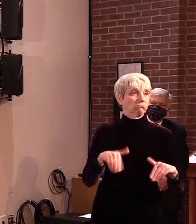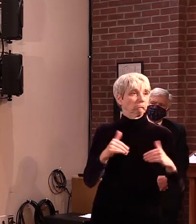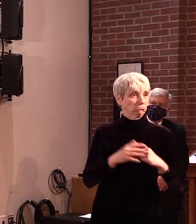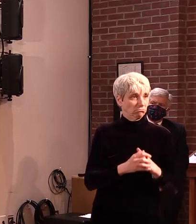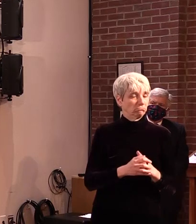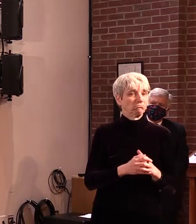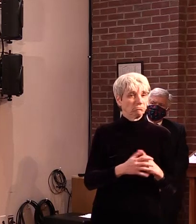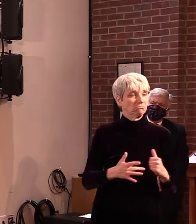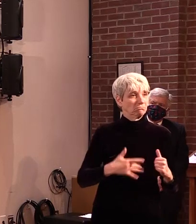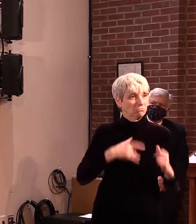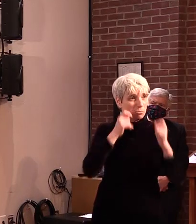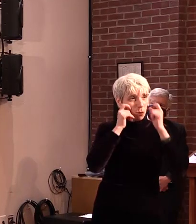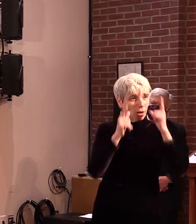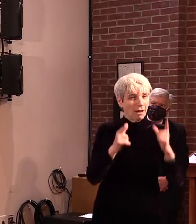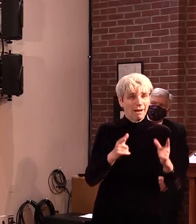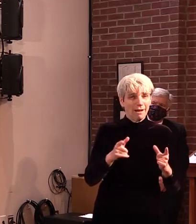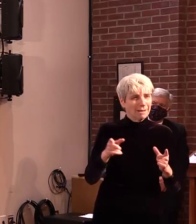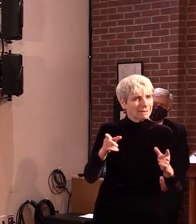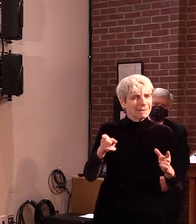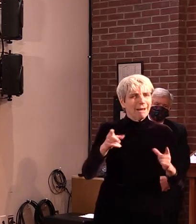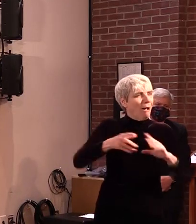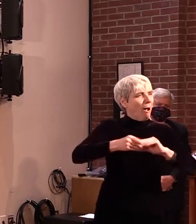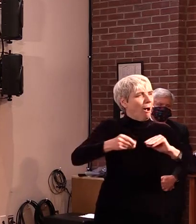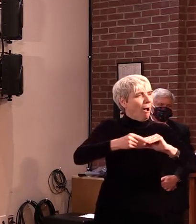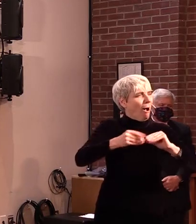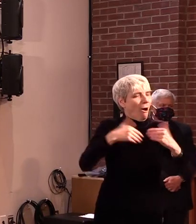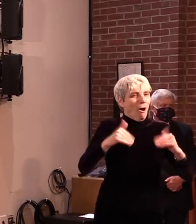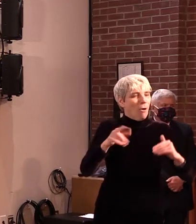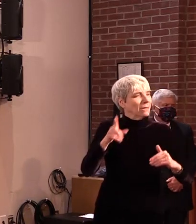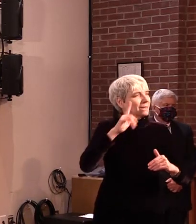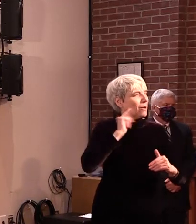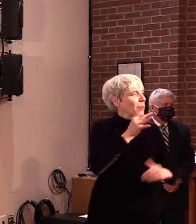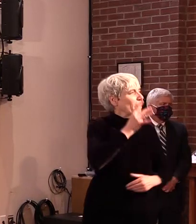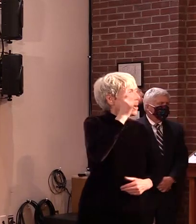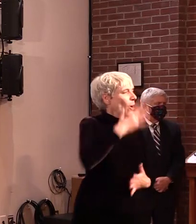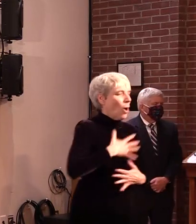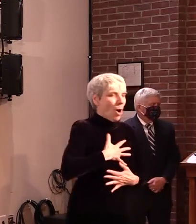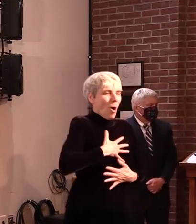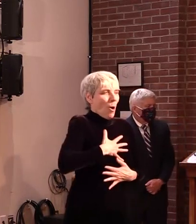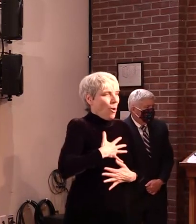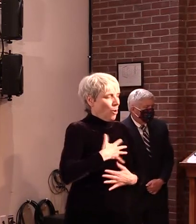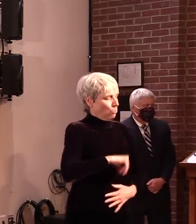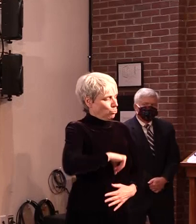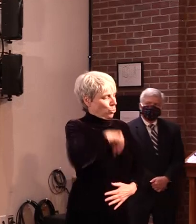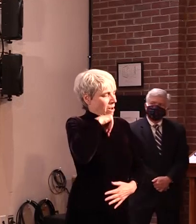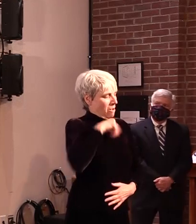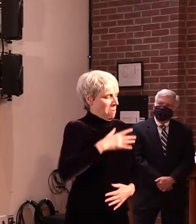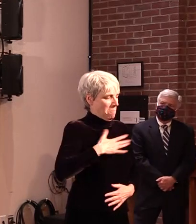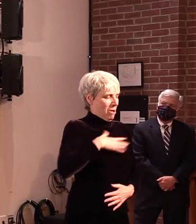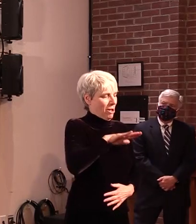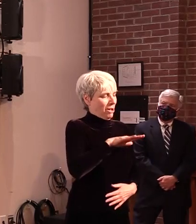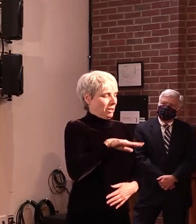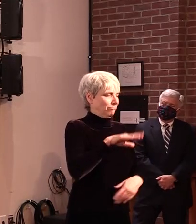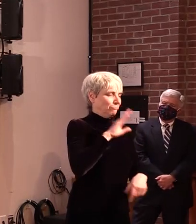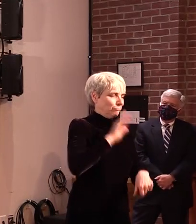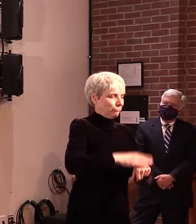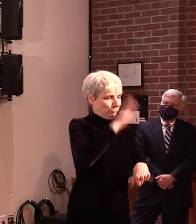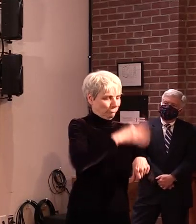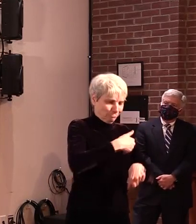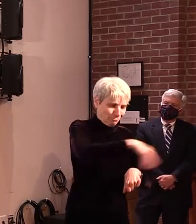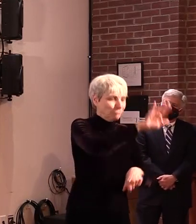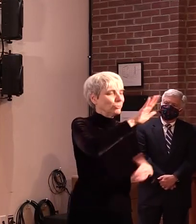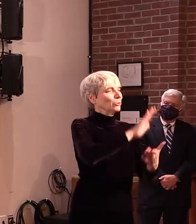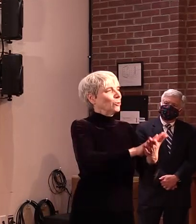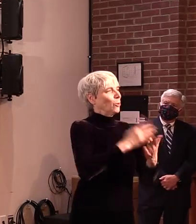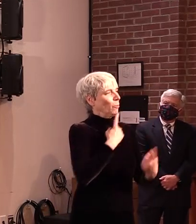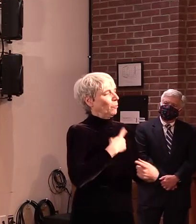I was talking to proud parents who had chaperoned their students through the beginning of their school year